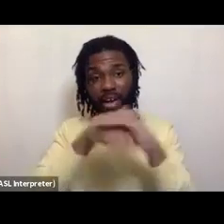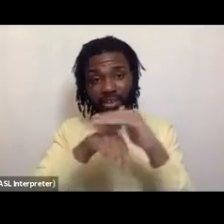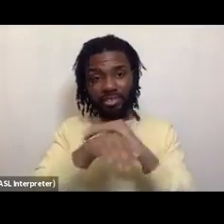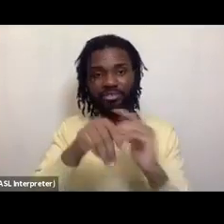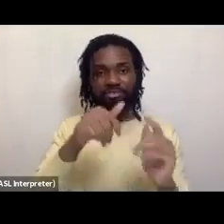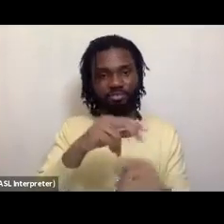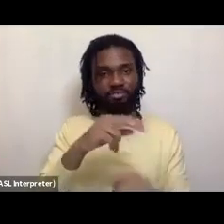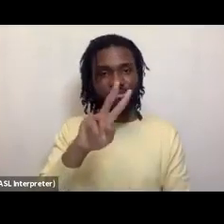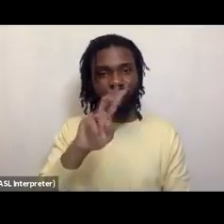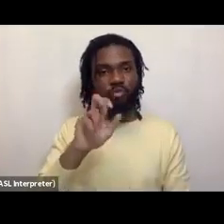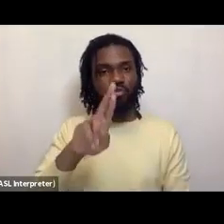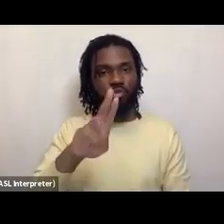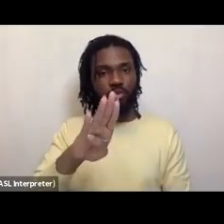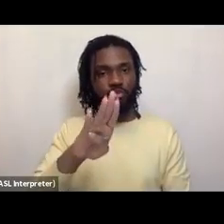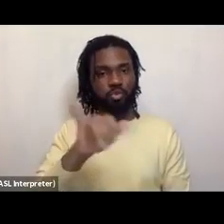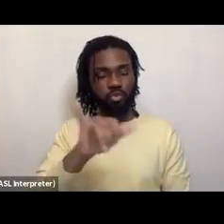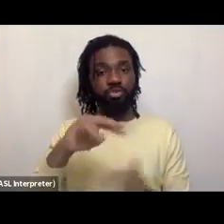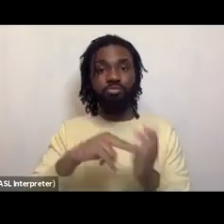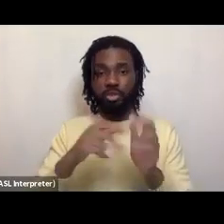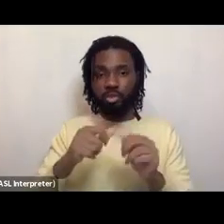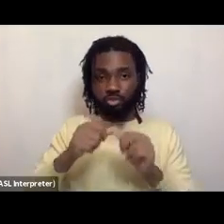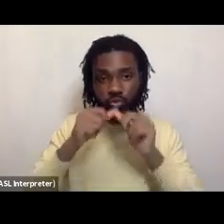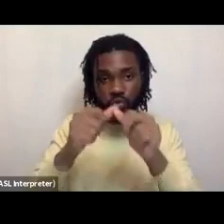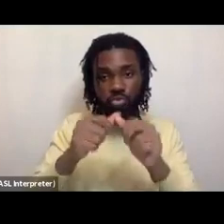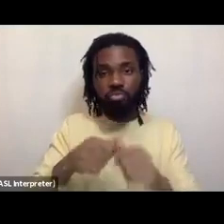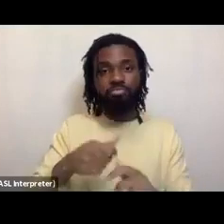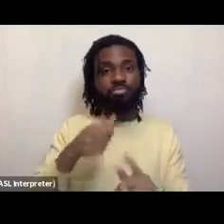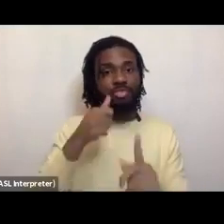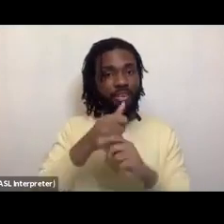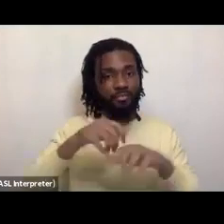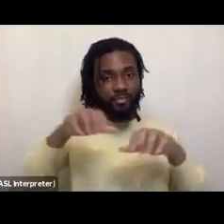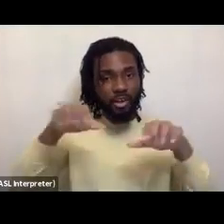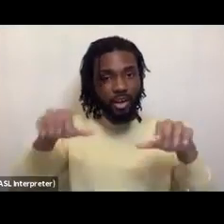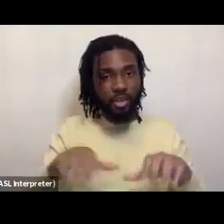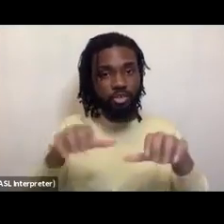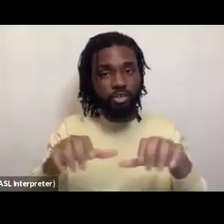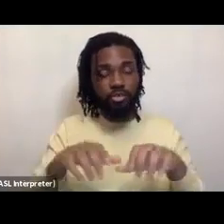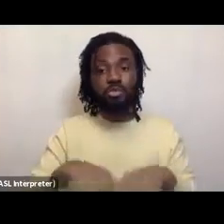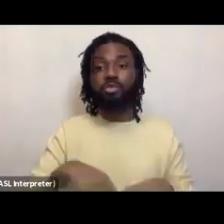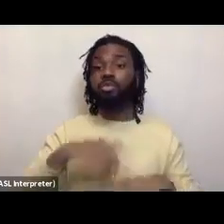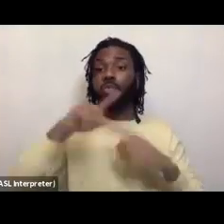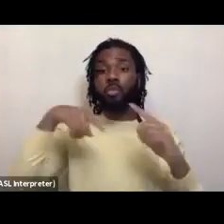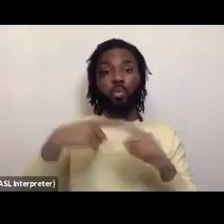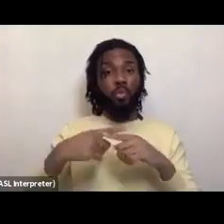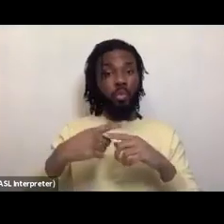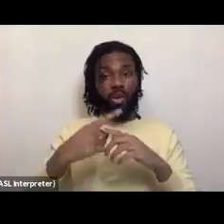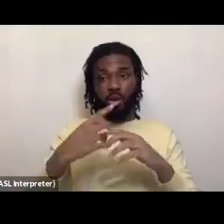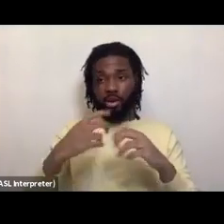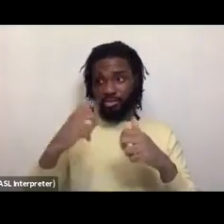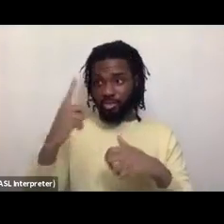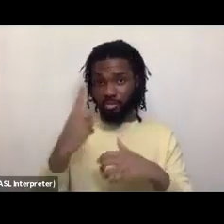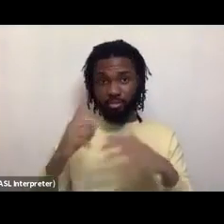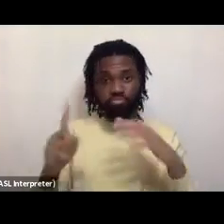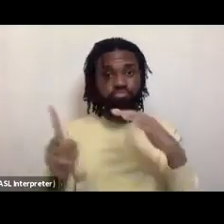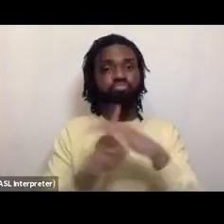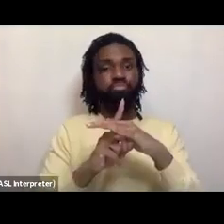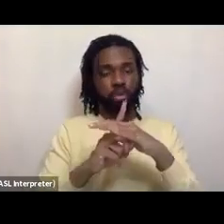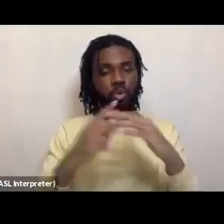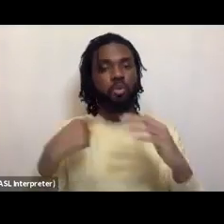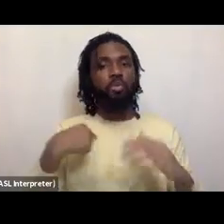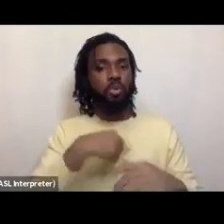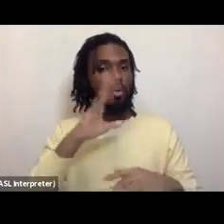that is continuous and it's an action. So as things come up, as they always do, we will pause. We will pause